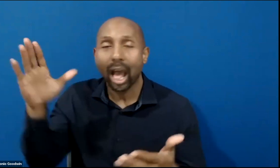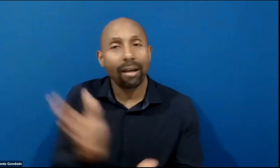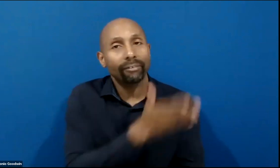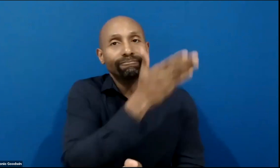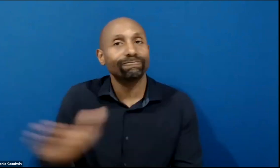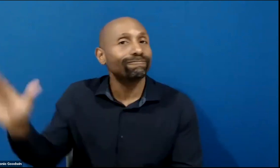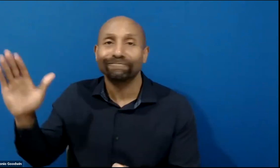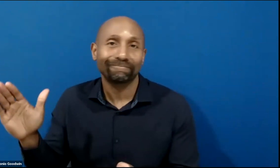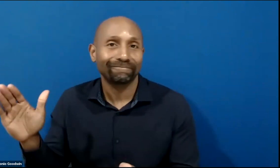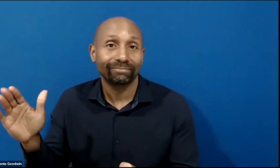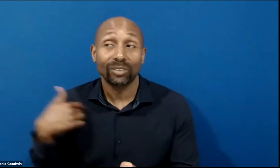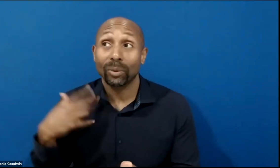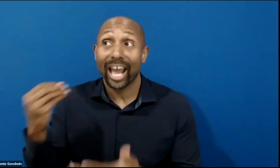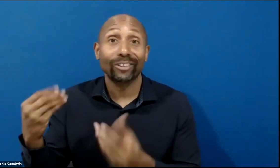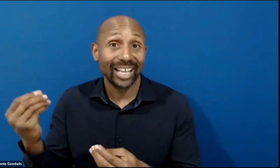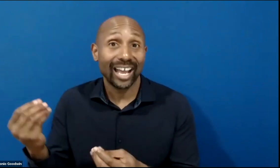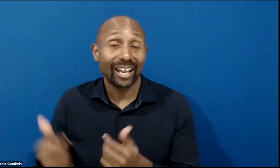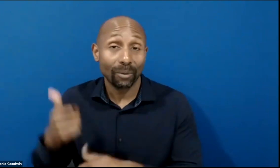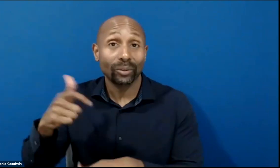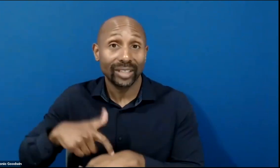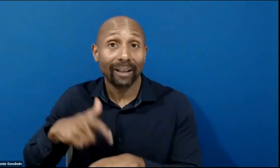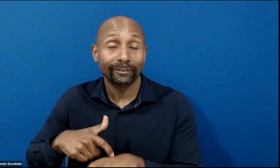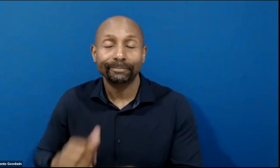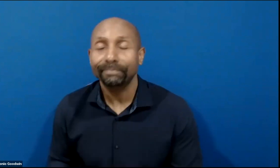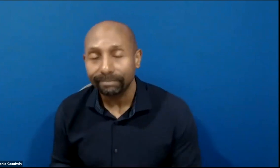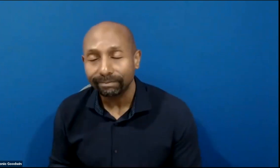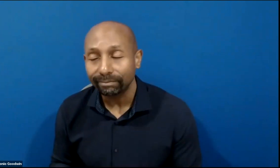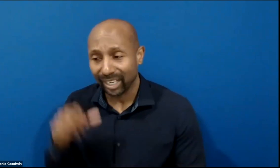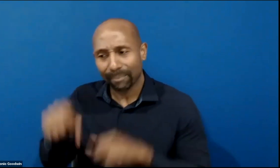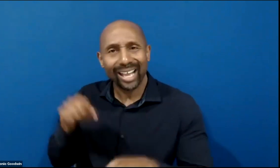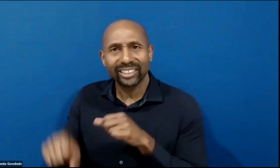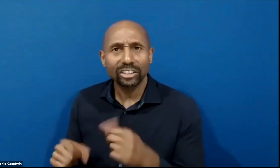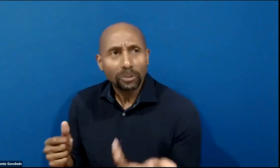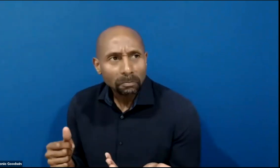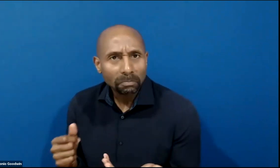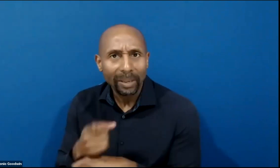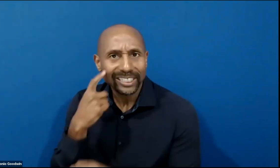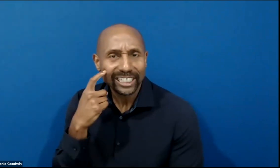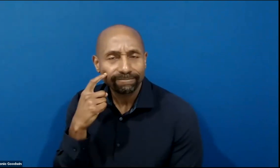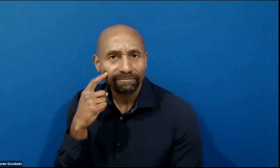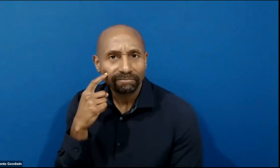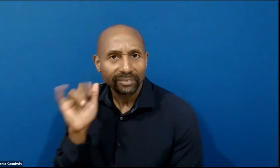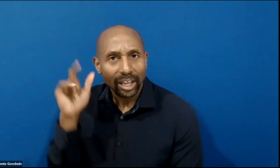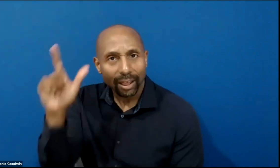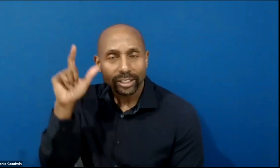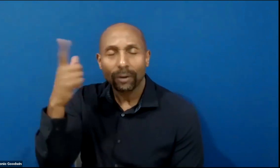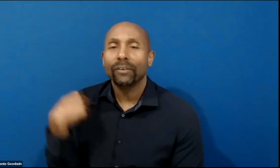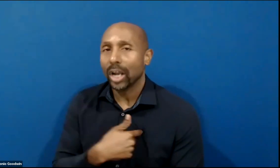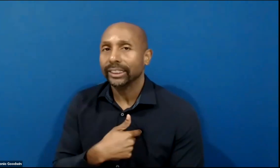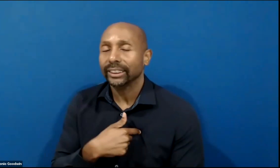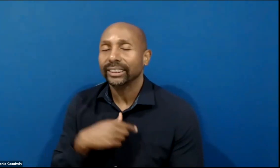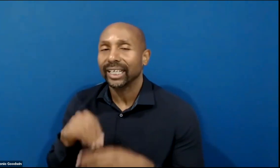bicycling was something very logical in our environment. So when